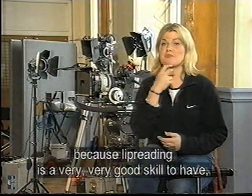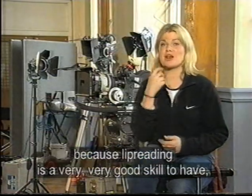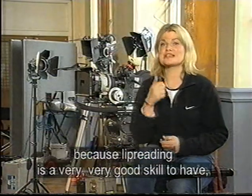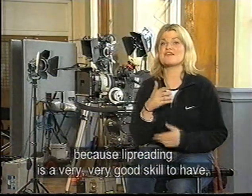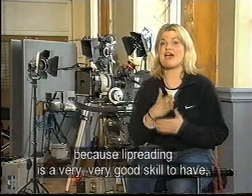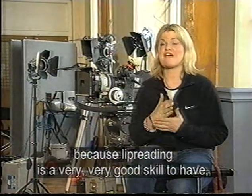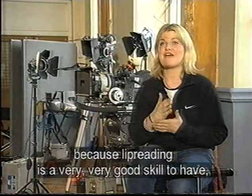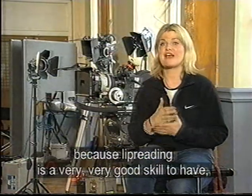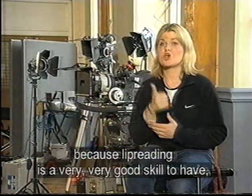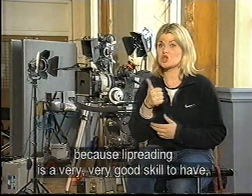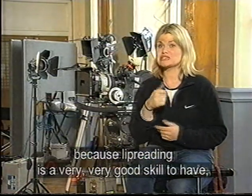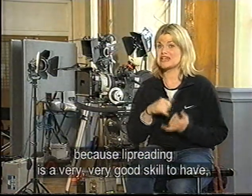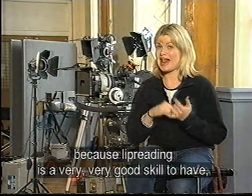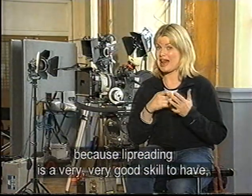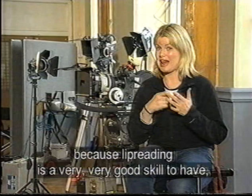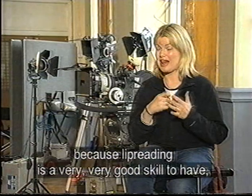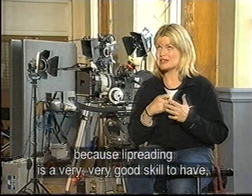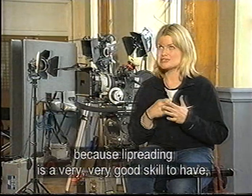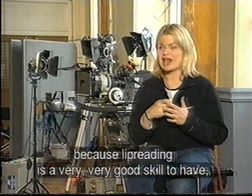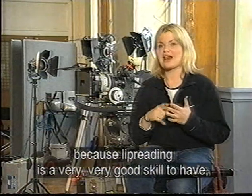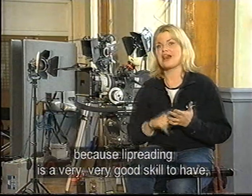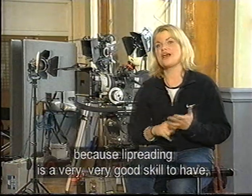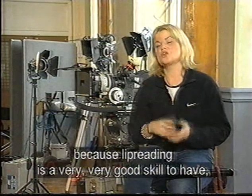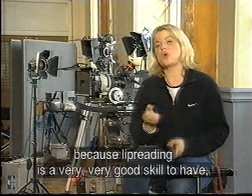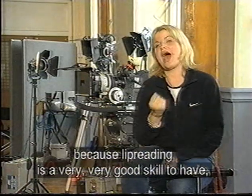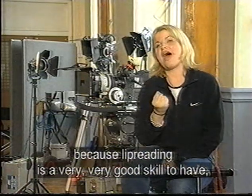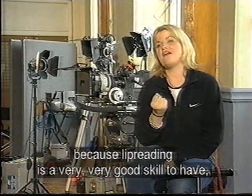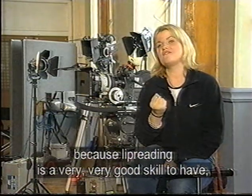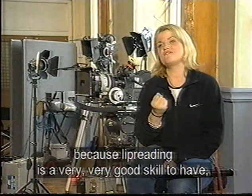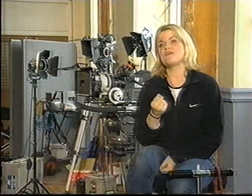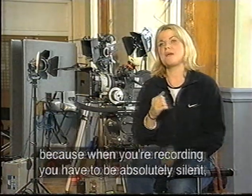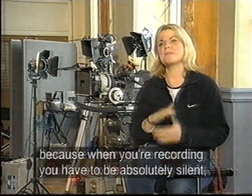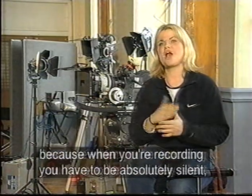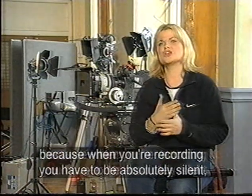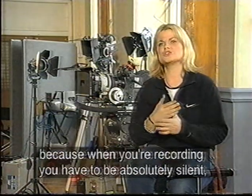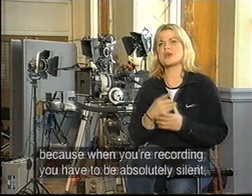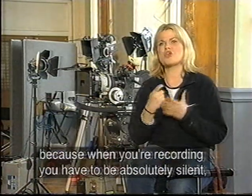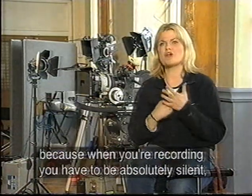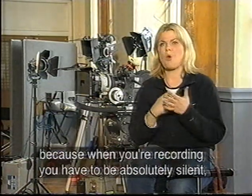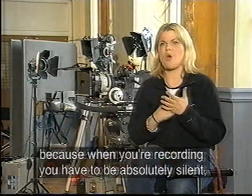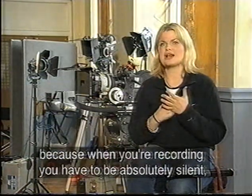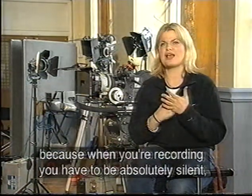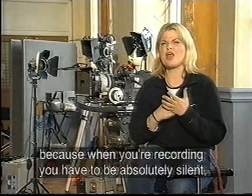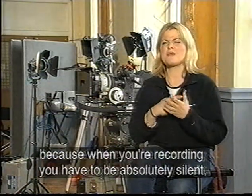Putting the bad good gear to have, because when you're recording, there must